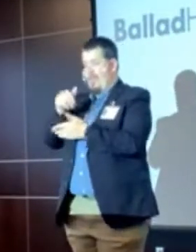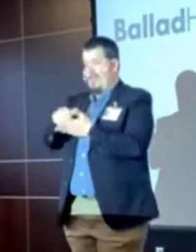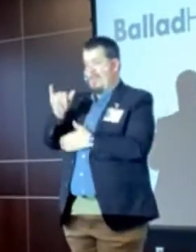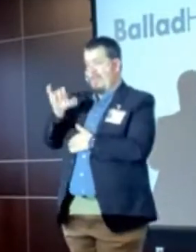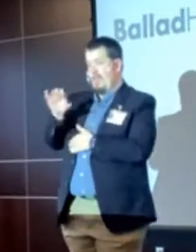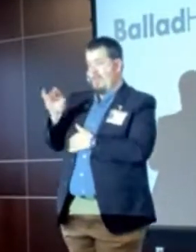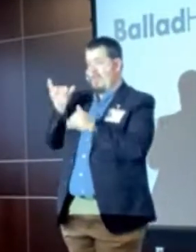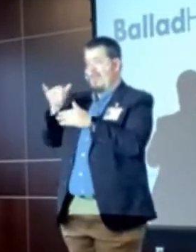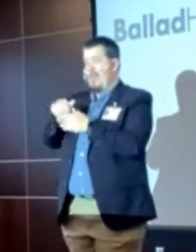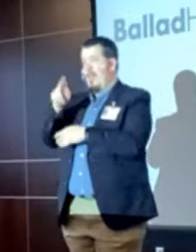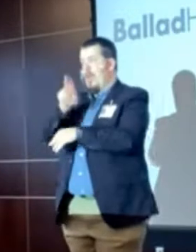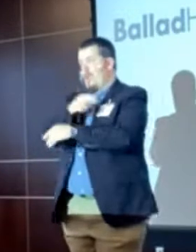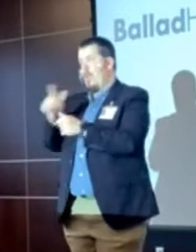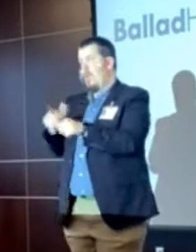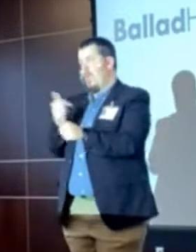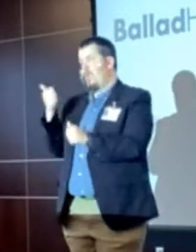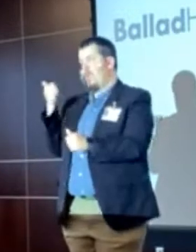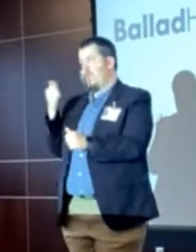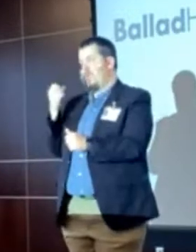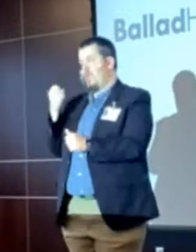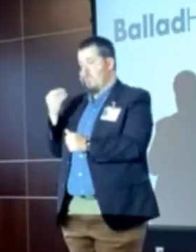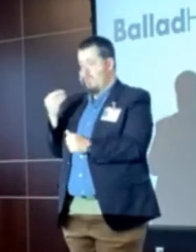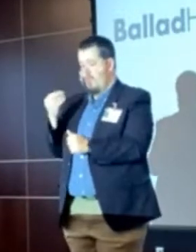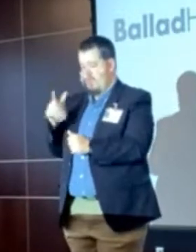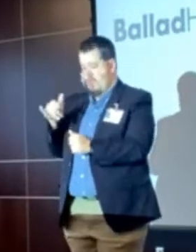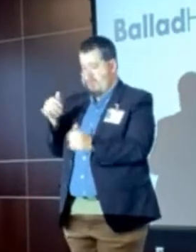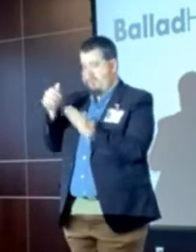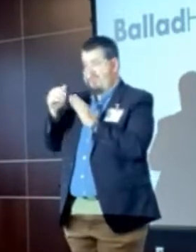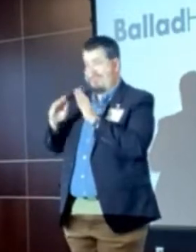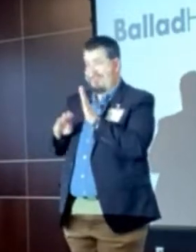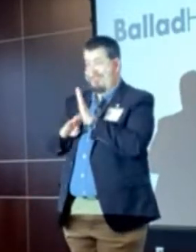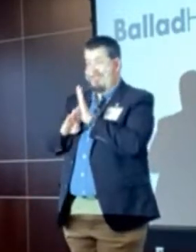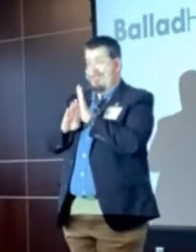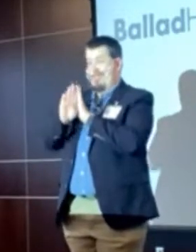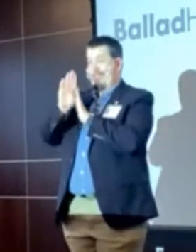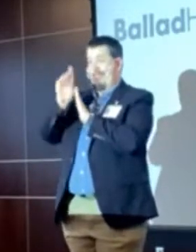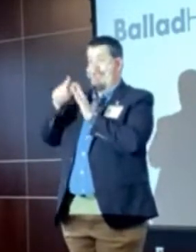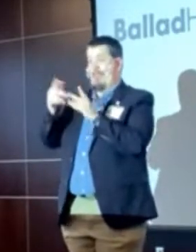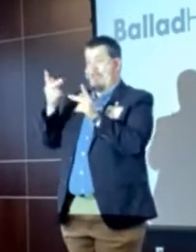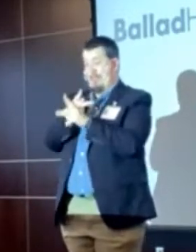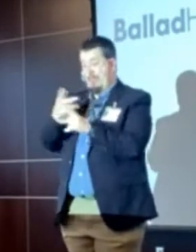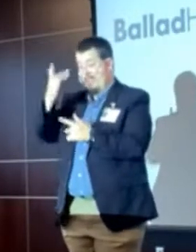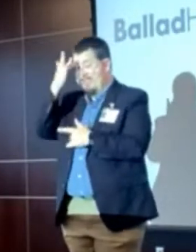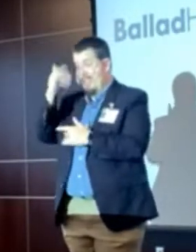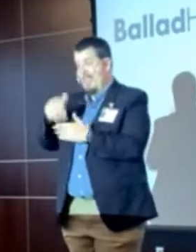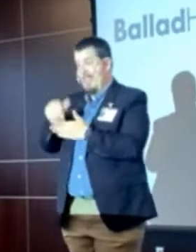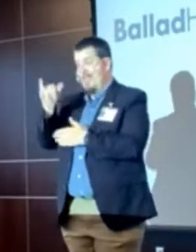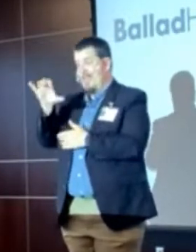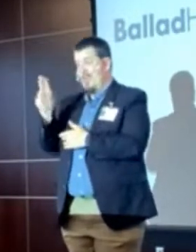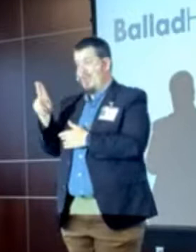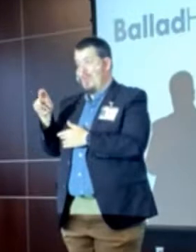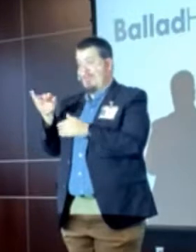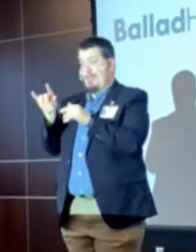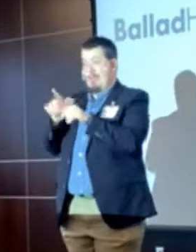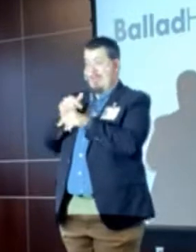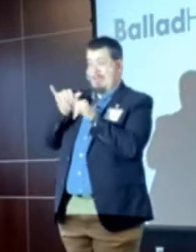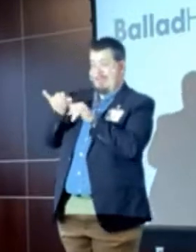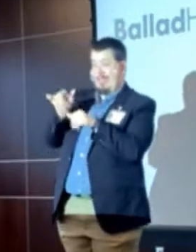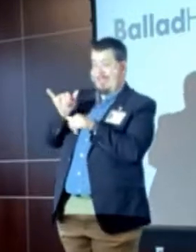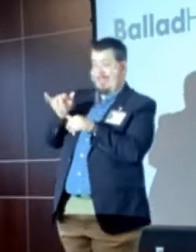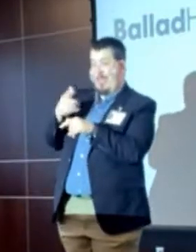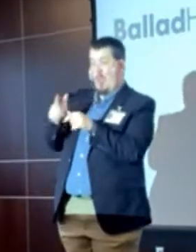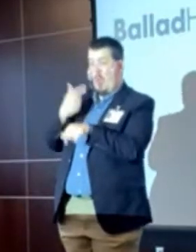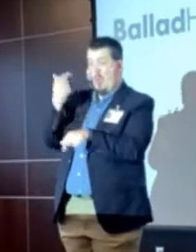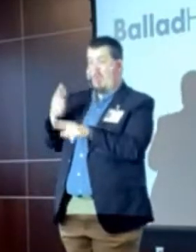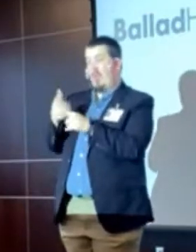ICU are going to stay in the hospital longer. So as that surge came in and some became sicker and ended up in the ICU, their length of stay is going to be longer,